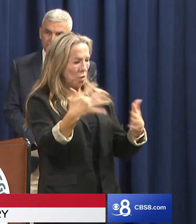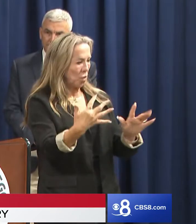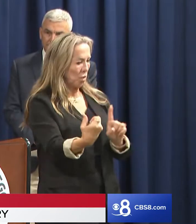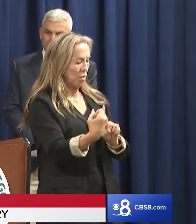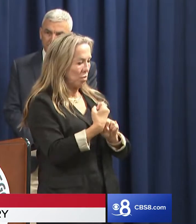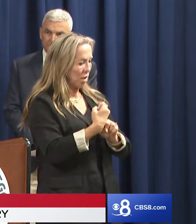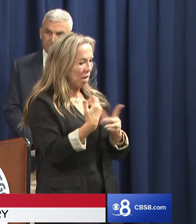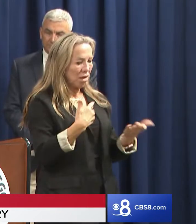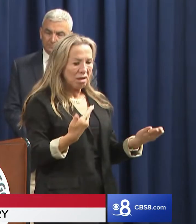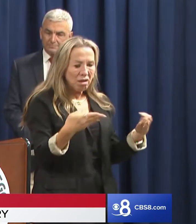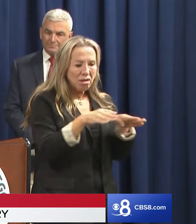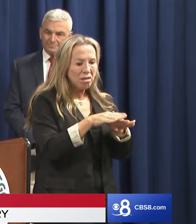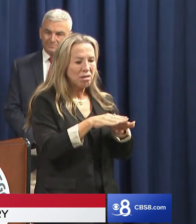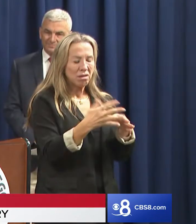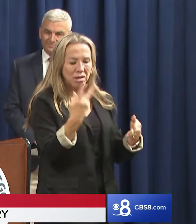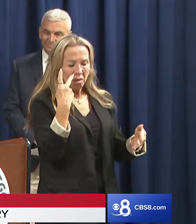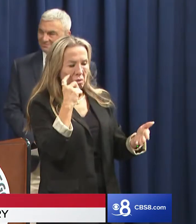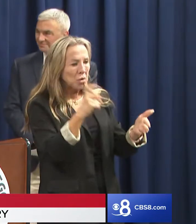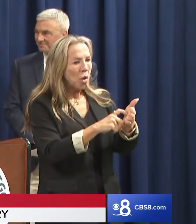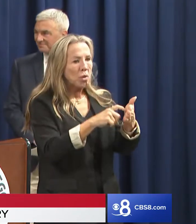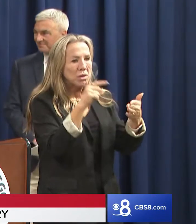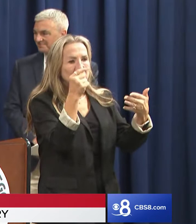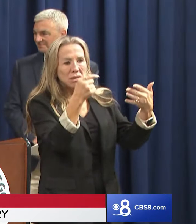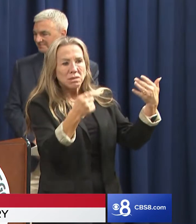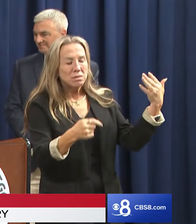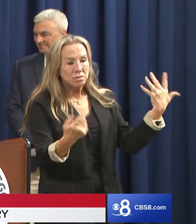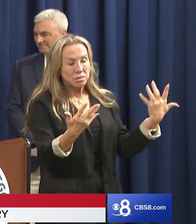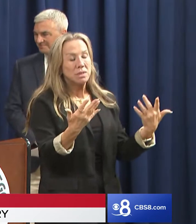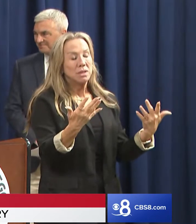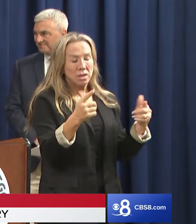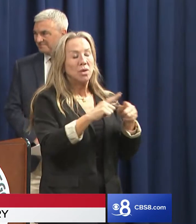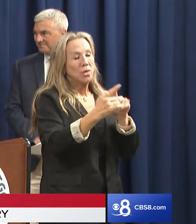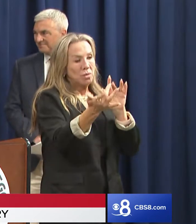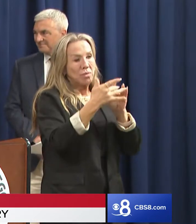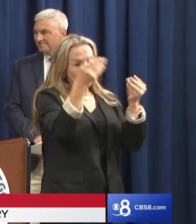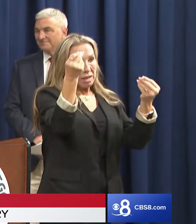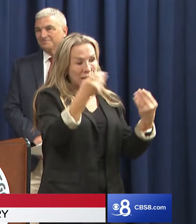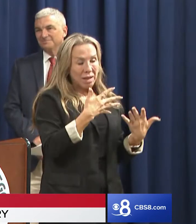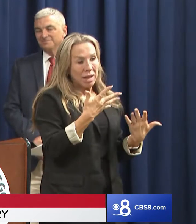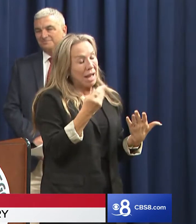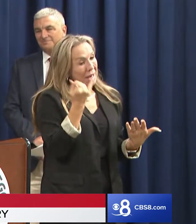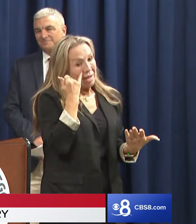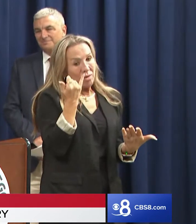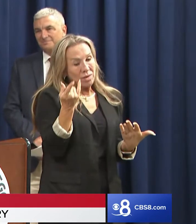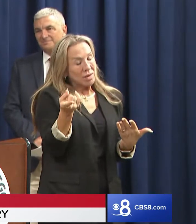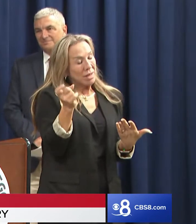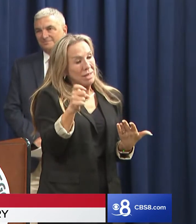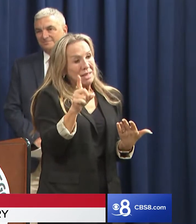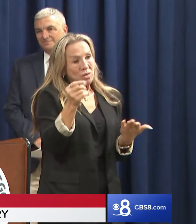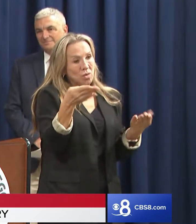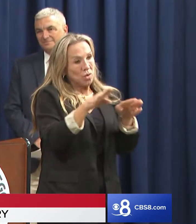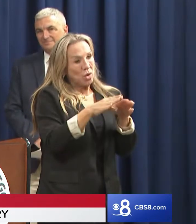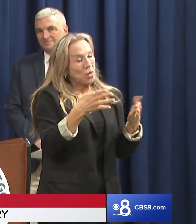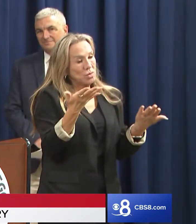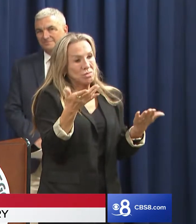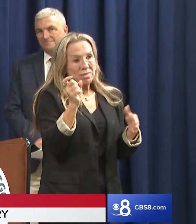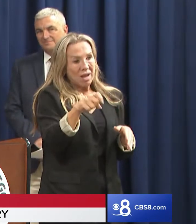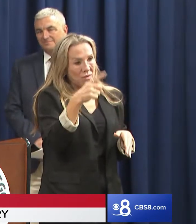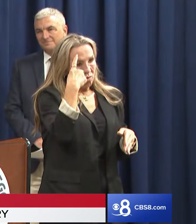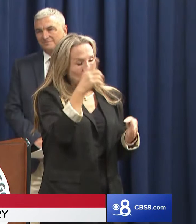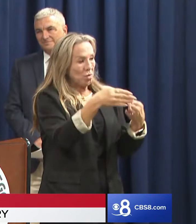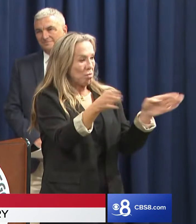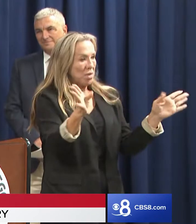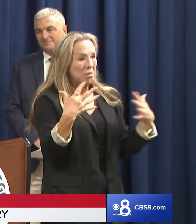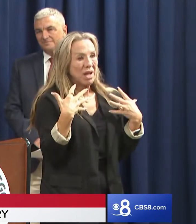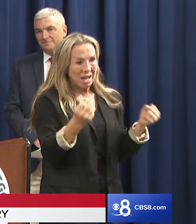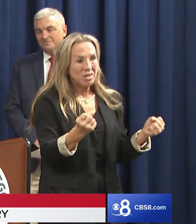to closed businesses if they're needing to do that in order to protect public health. That will help us at